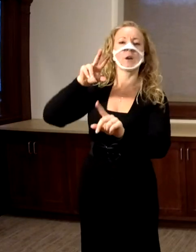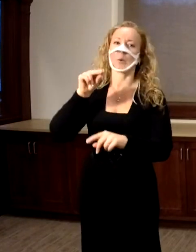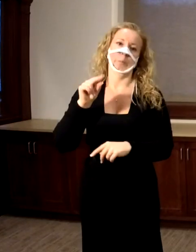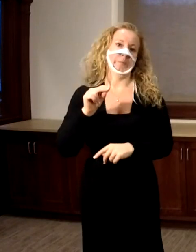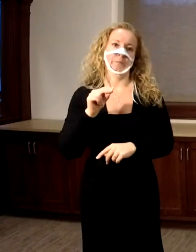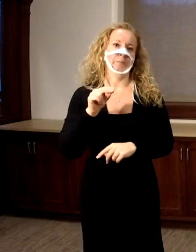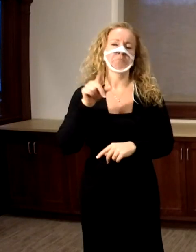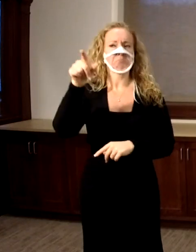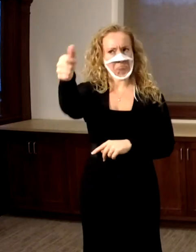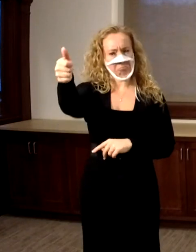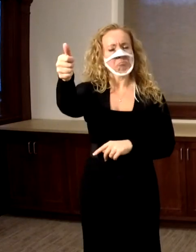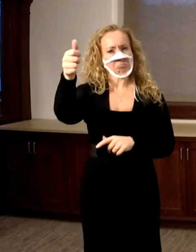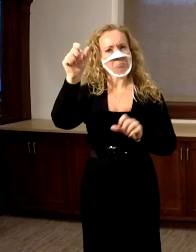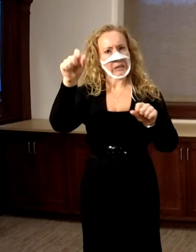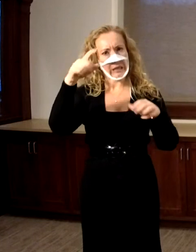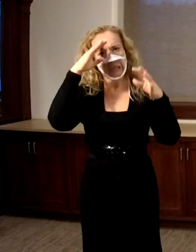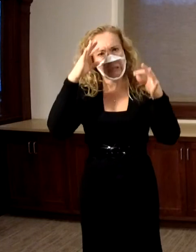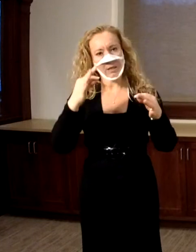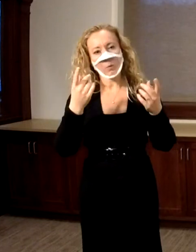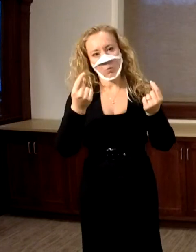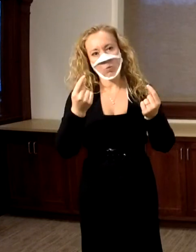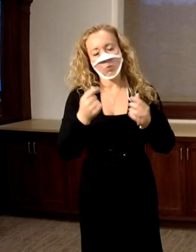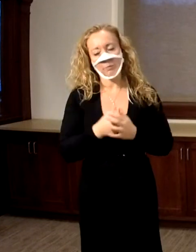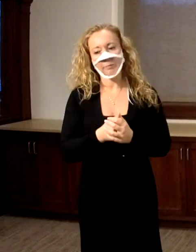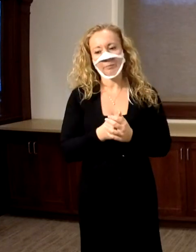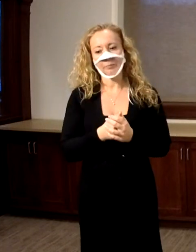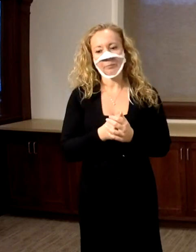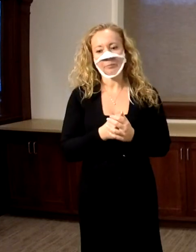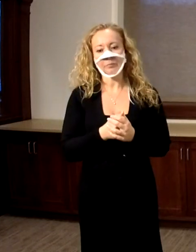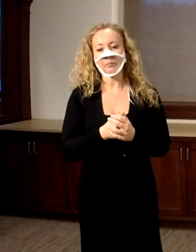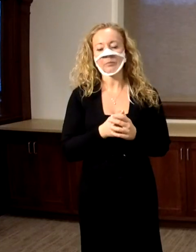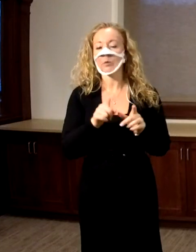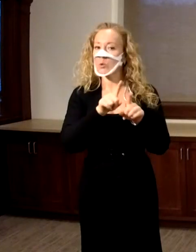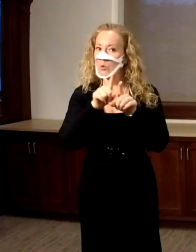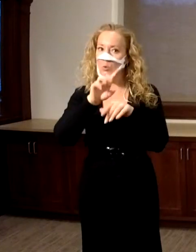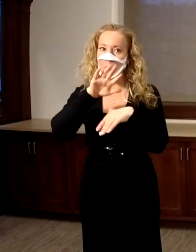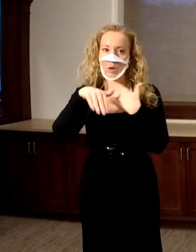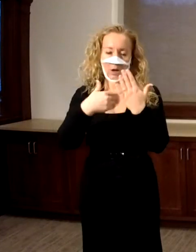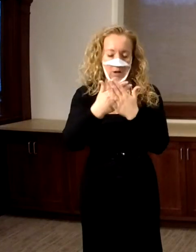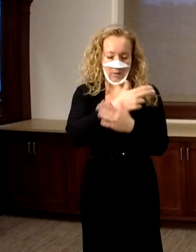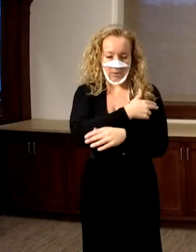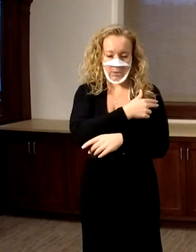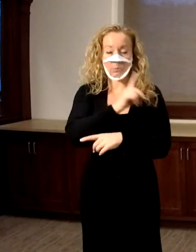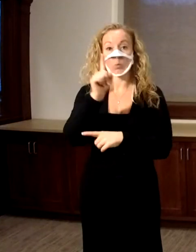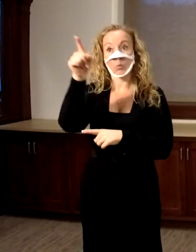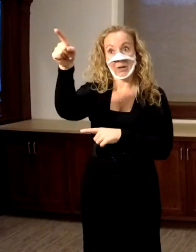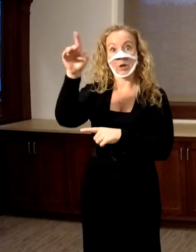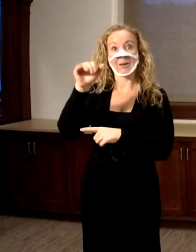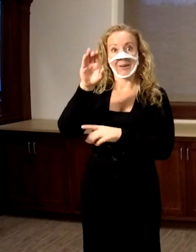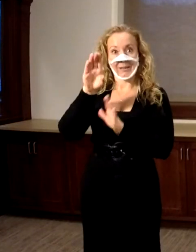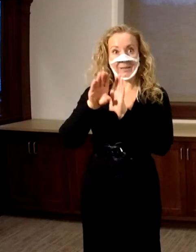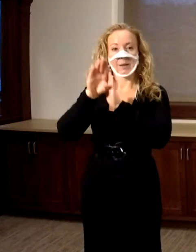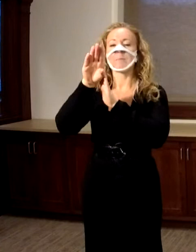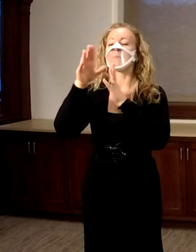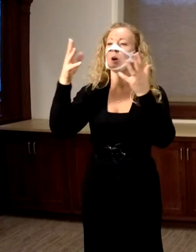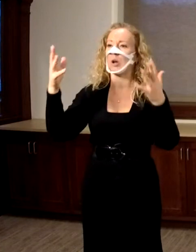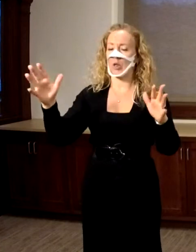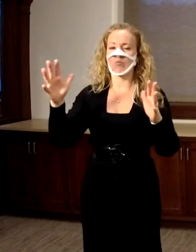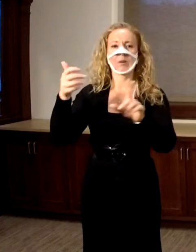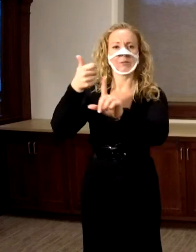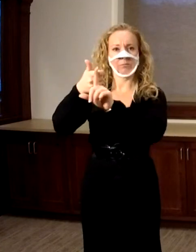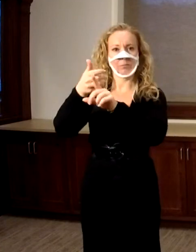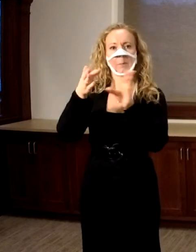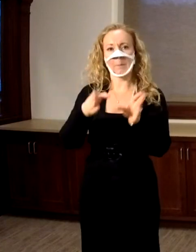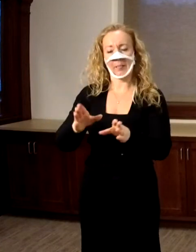well. And there are, all of the hospitals that are seeing increasing cases have already started to implement their